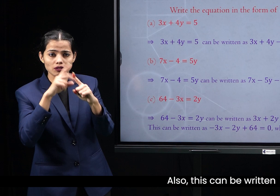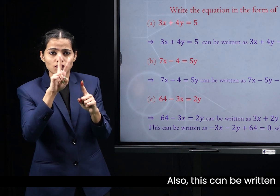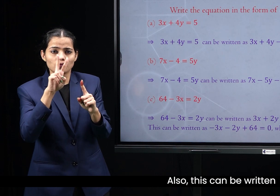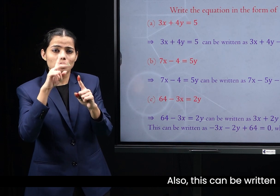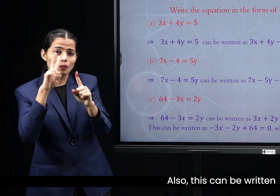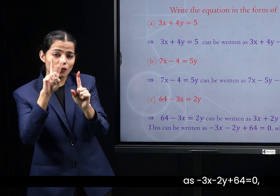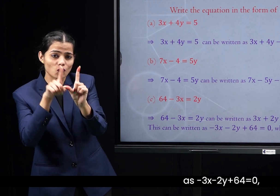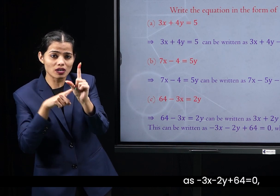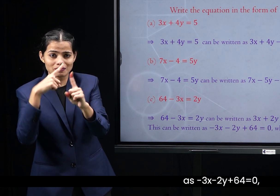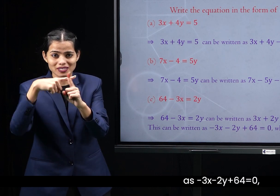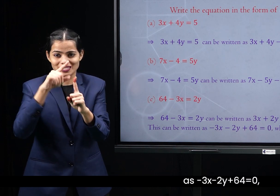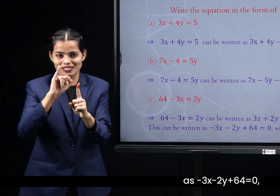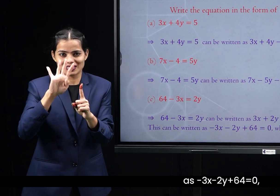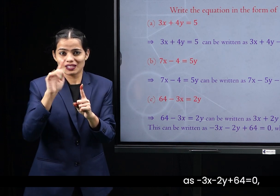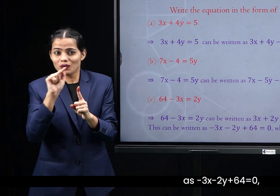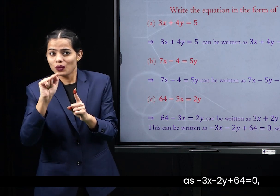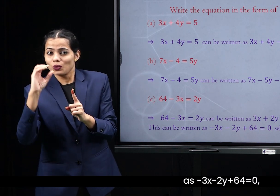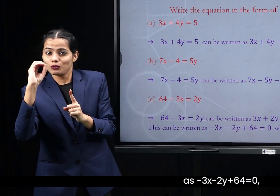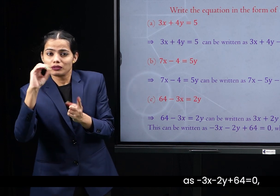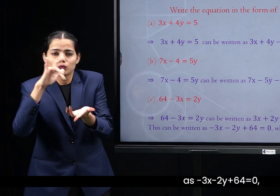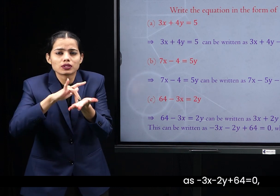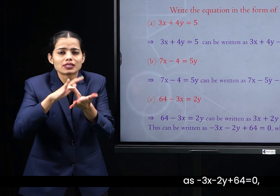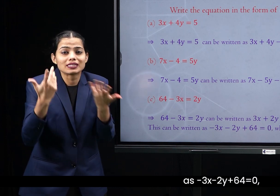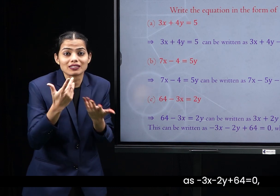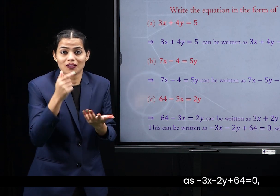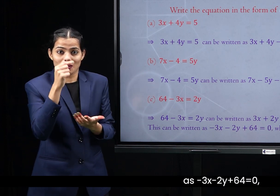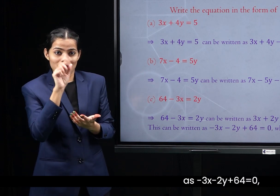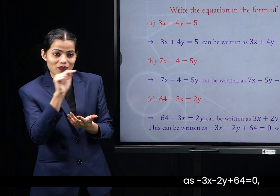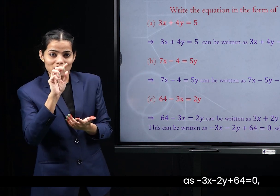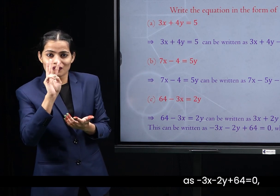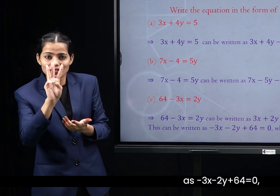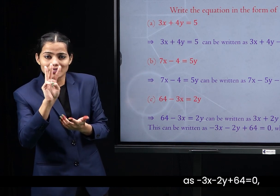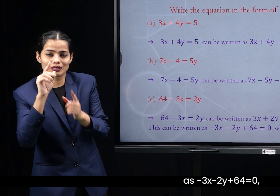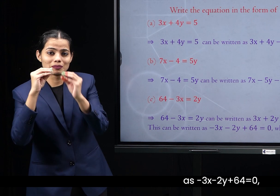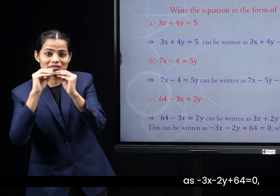can be written as minus 3x minus 2y plus 64 is equal to 0.